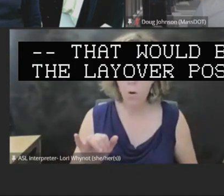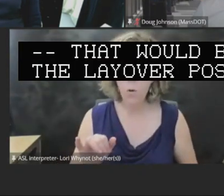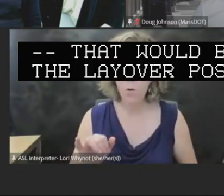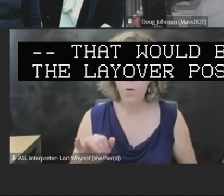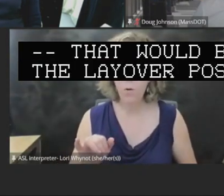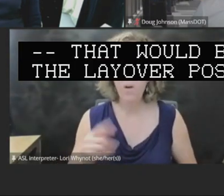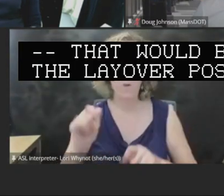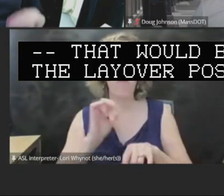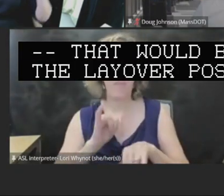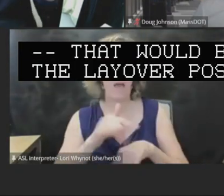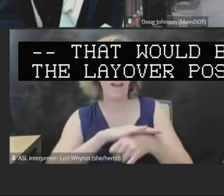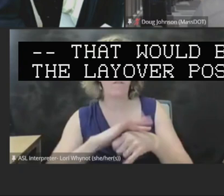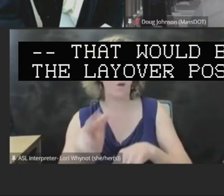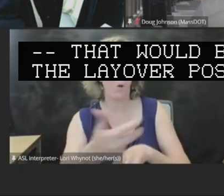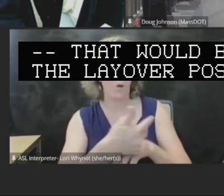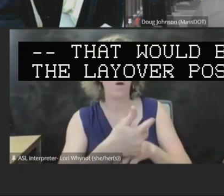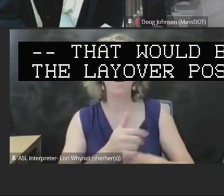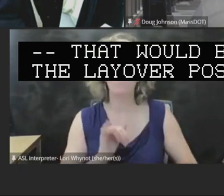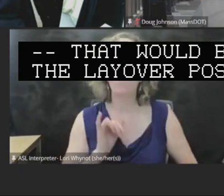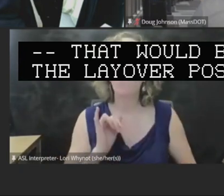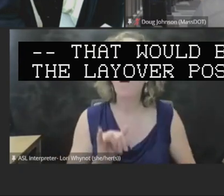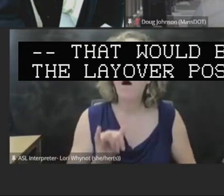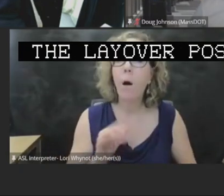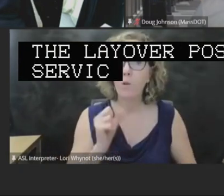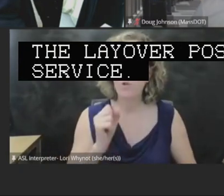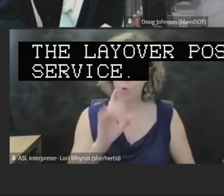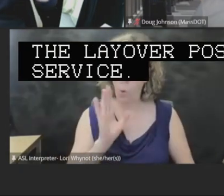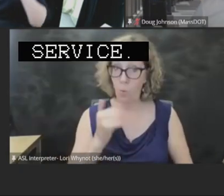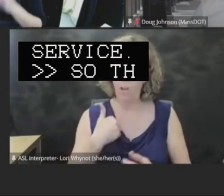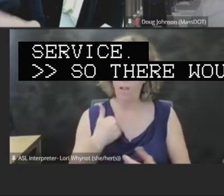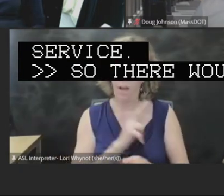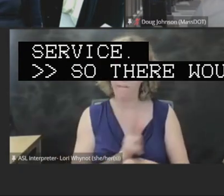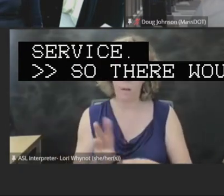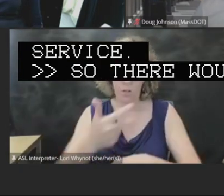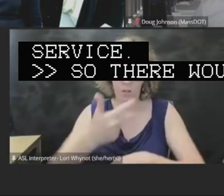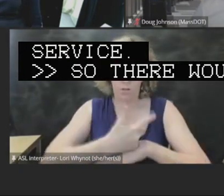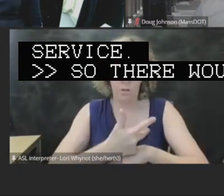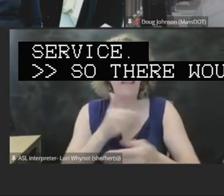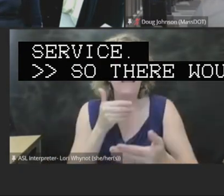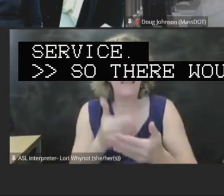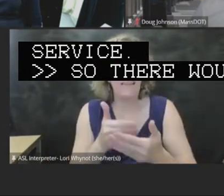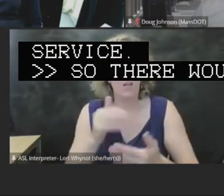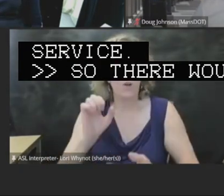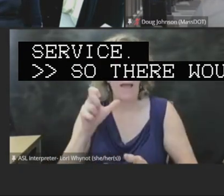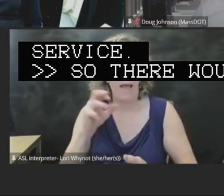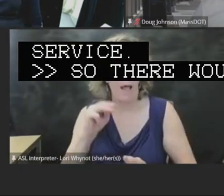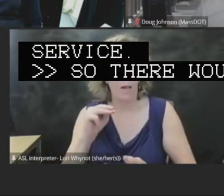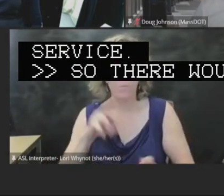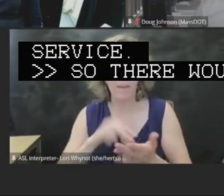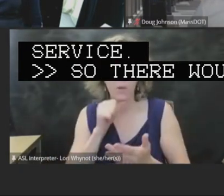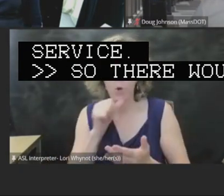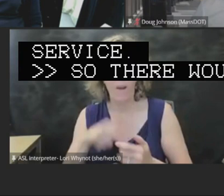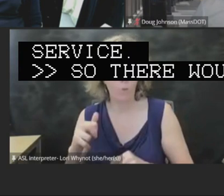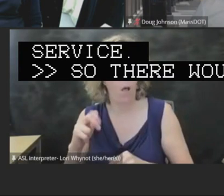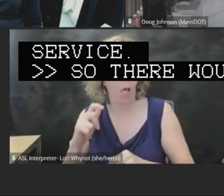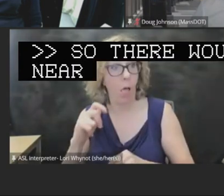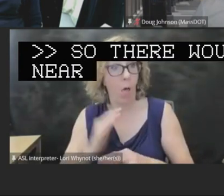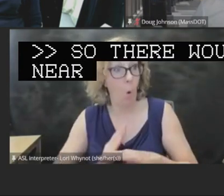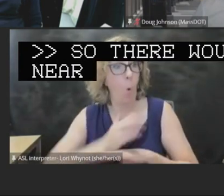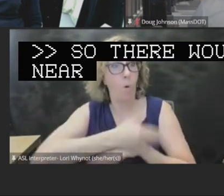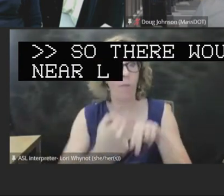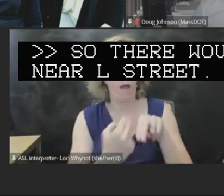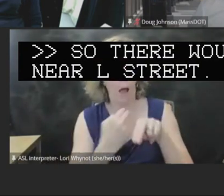position. So there would be a stop near Elm Street. We wouldn't have to cross over Providence